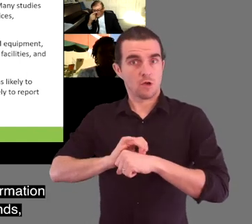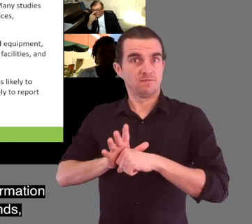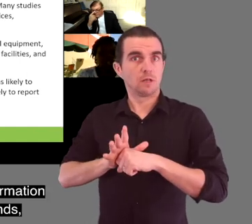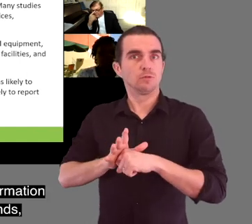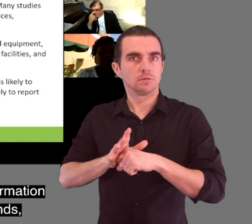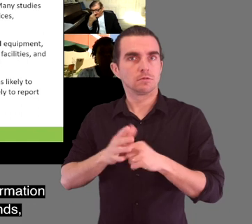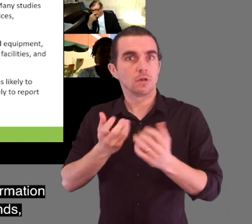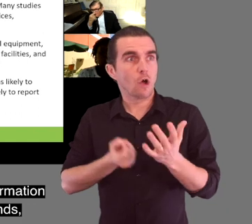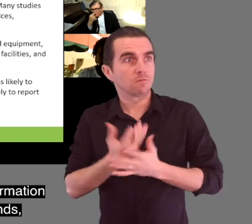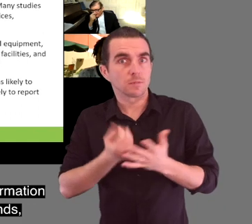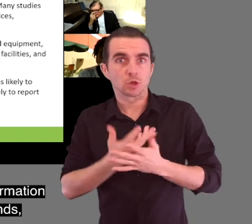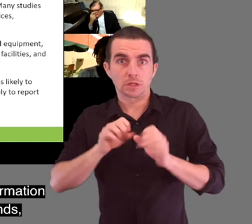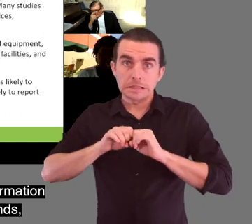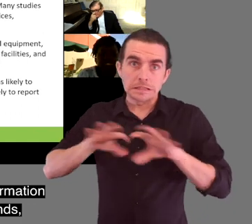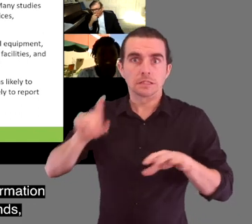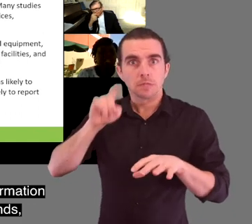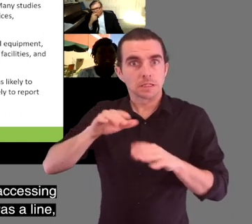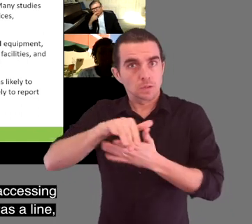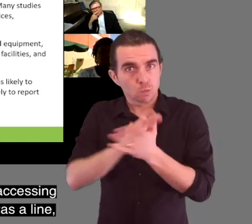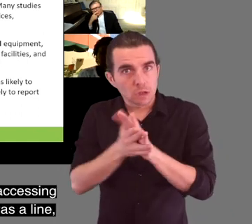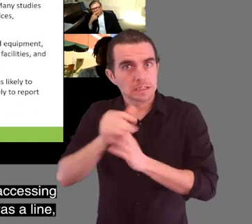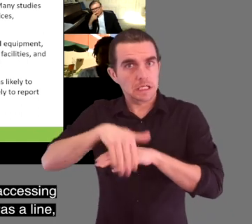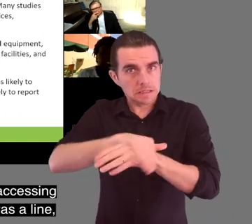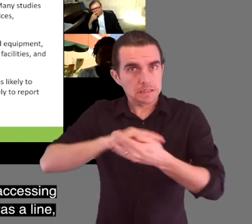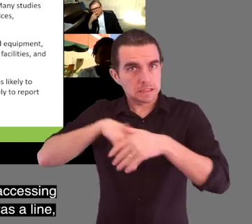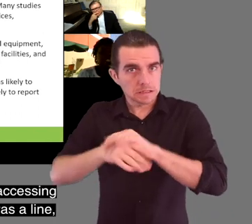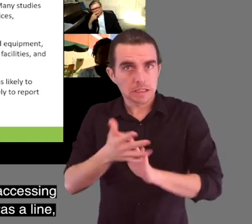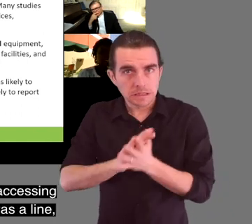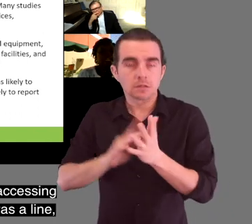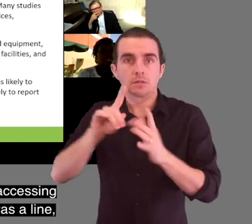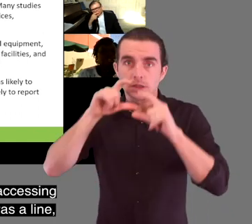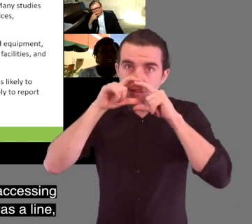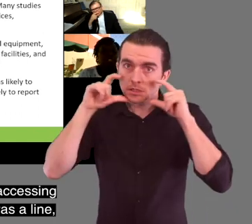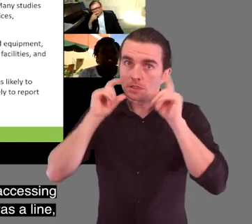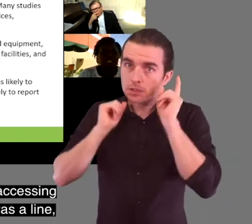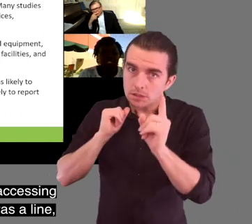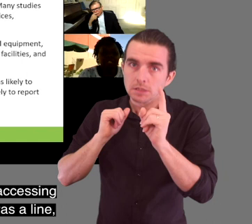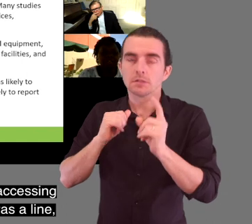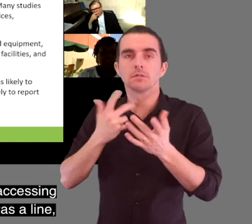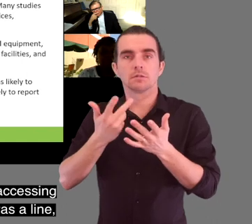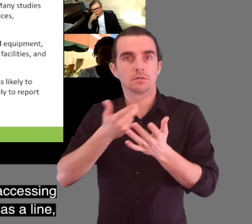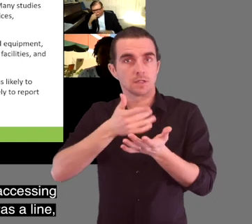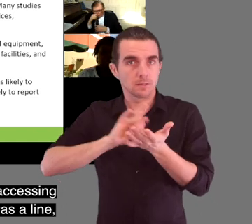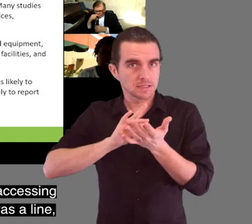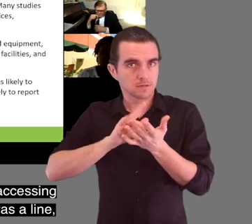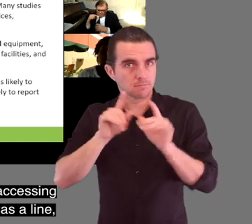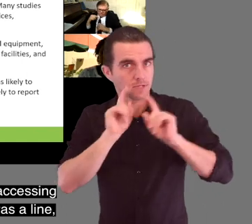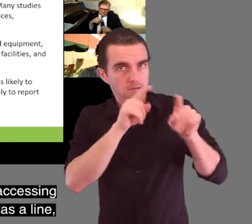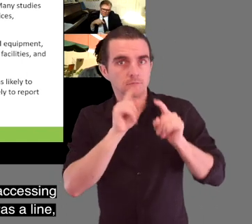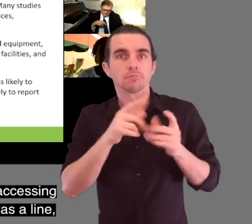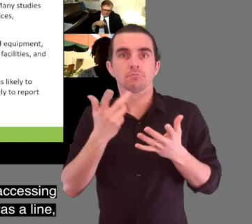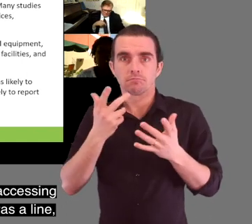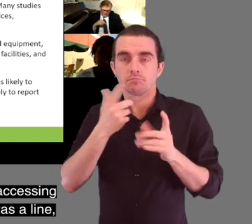of information on washing of hands, putting on masks, and accessing medical care,